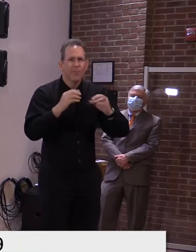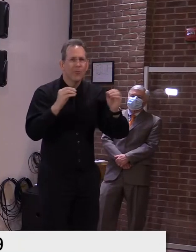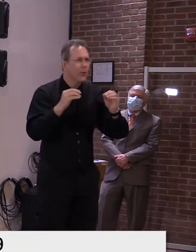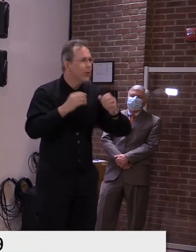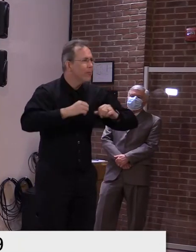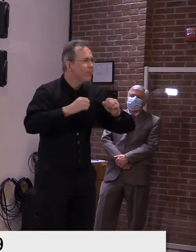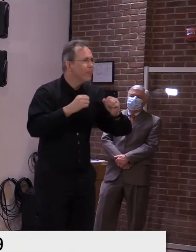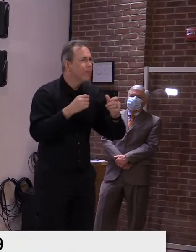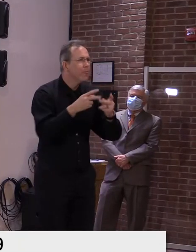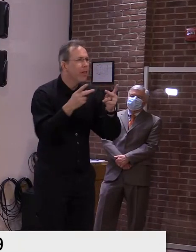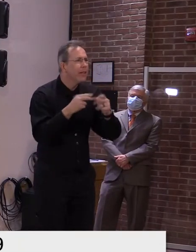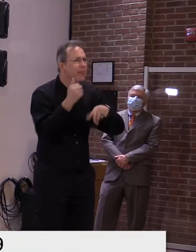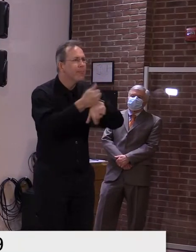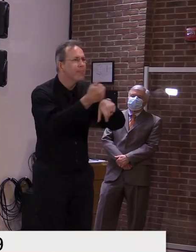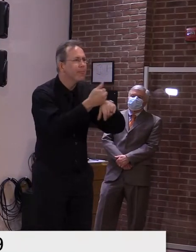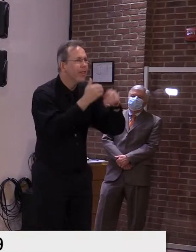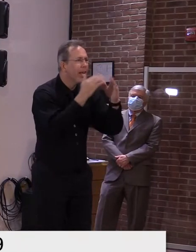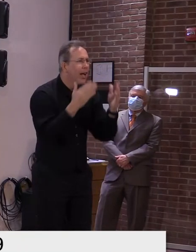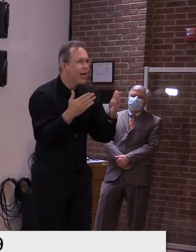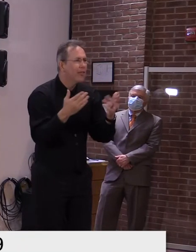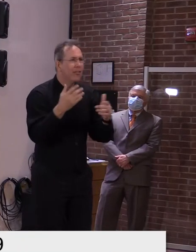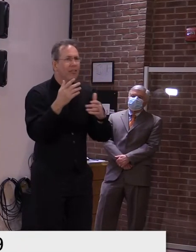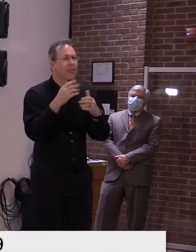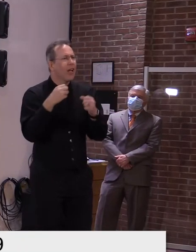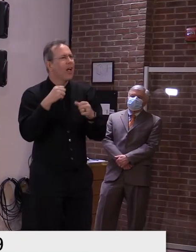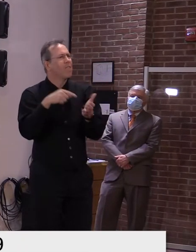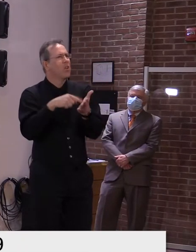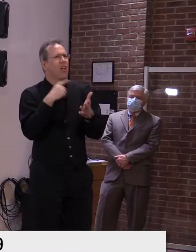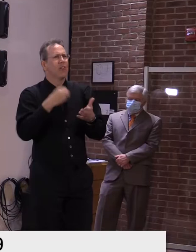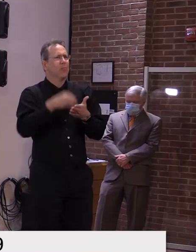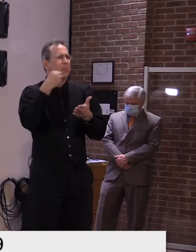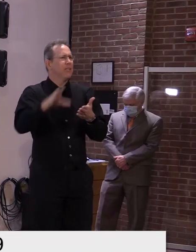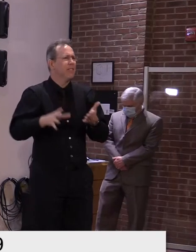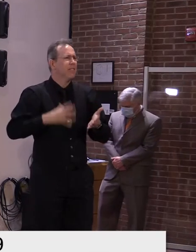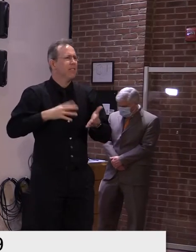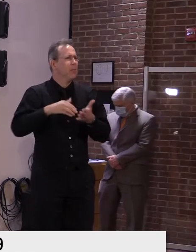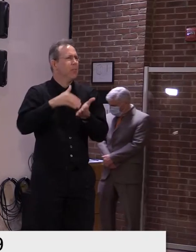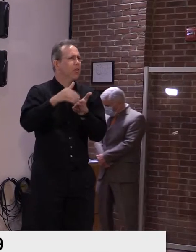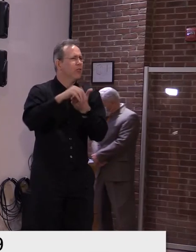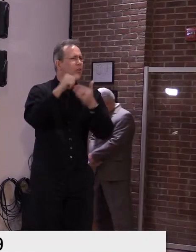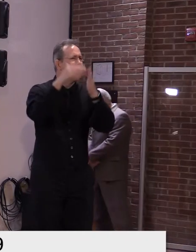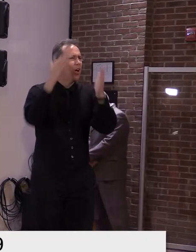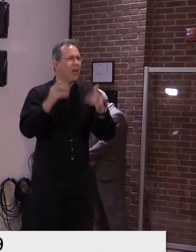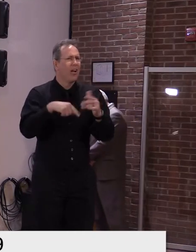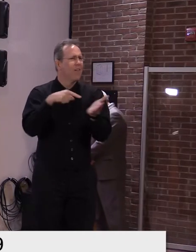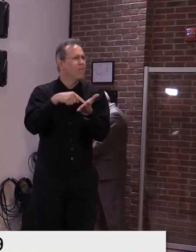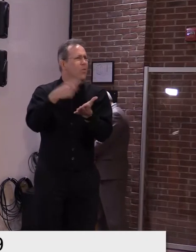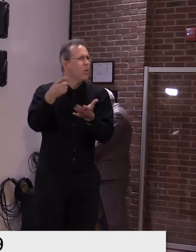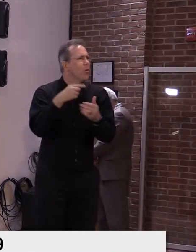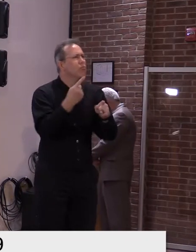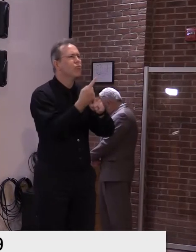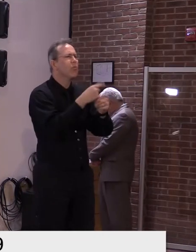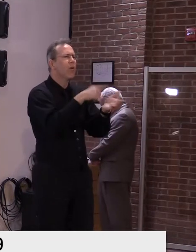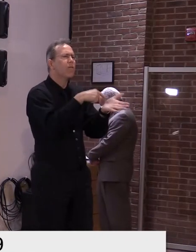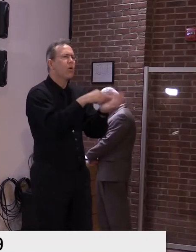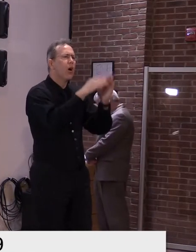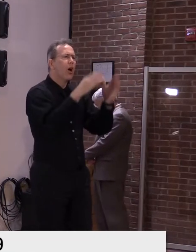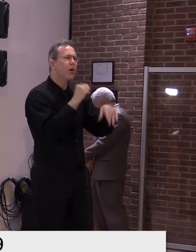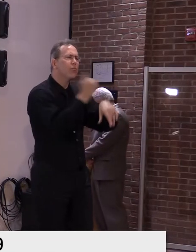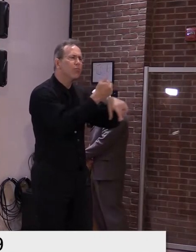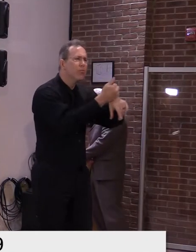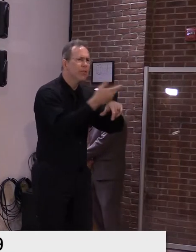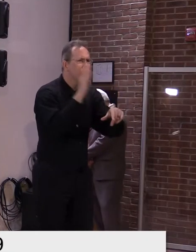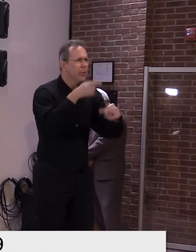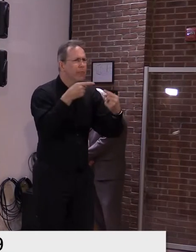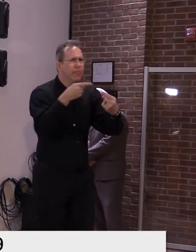for the workforce. So I look forward to this. Again, in the next week to 10 days, we'll be